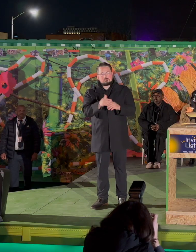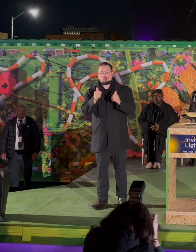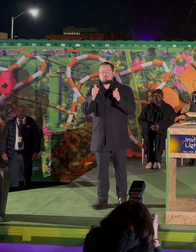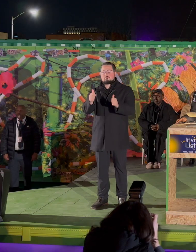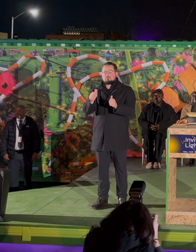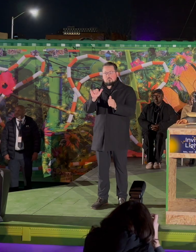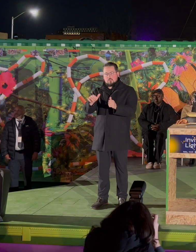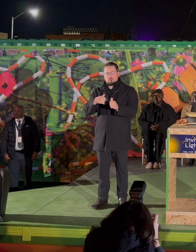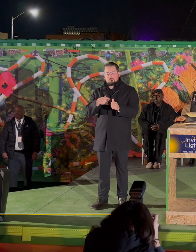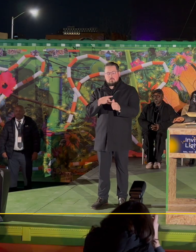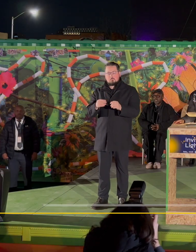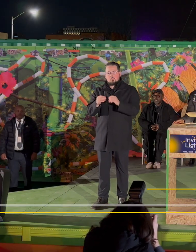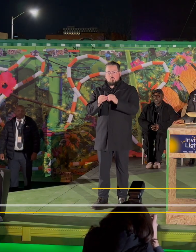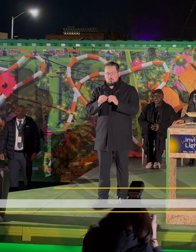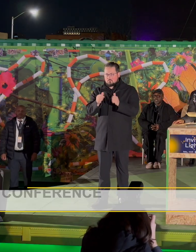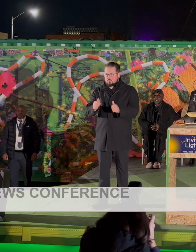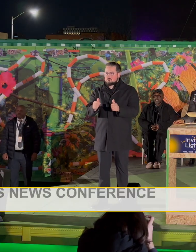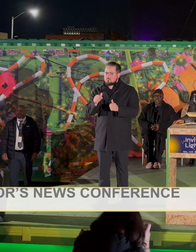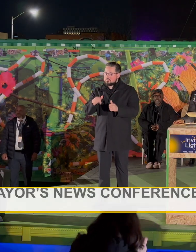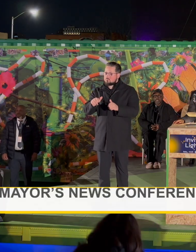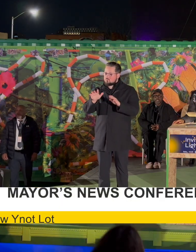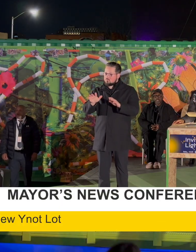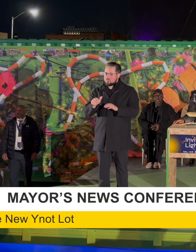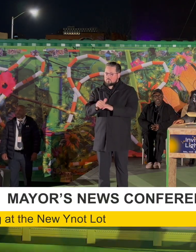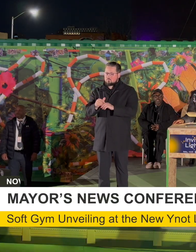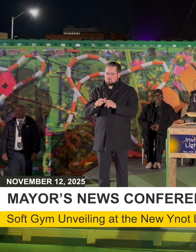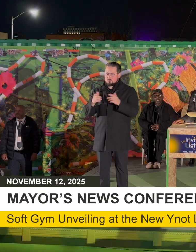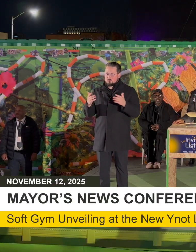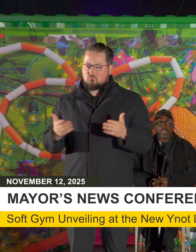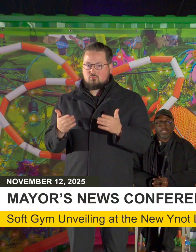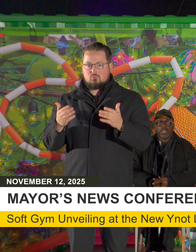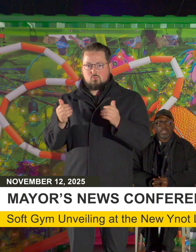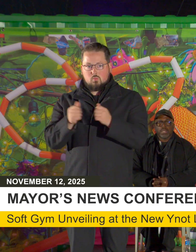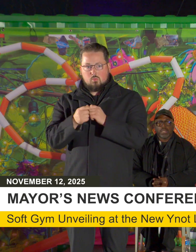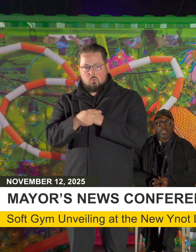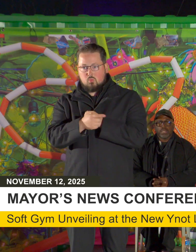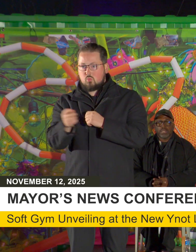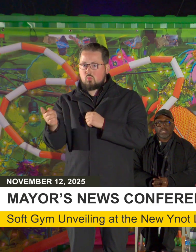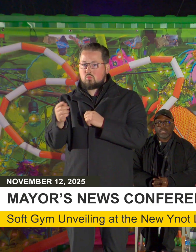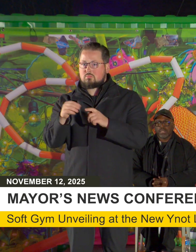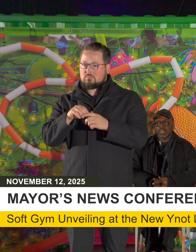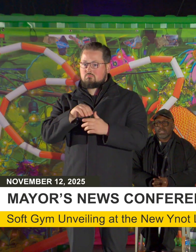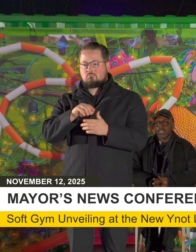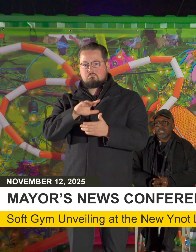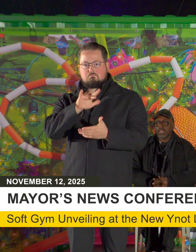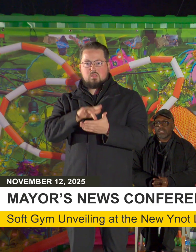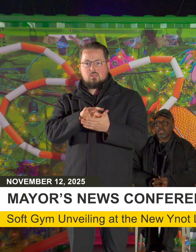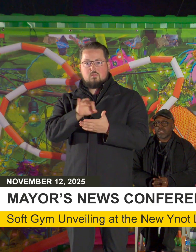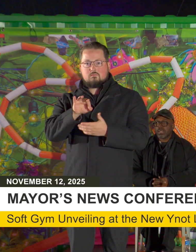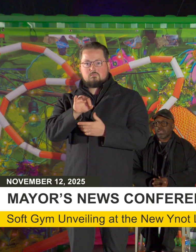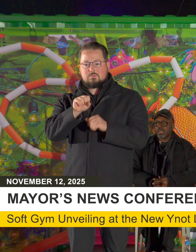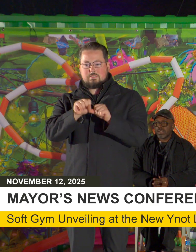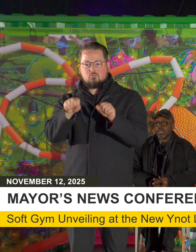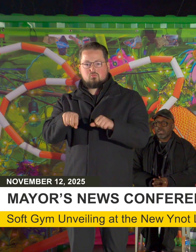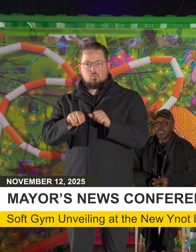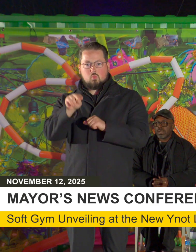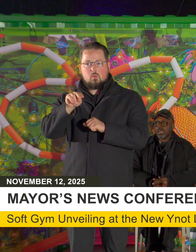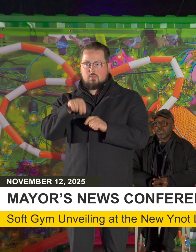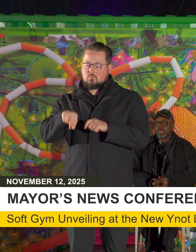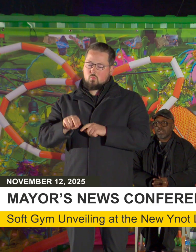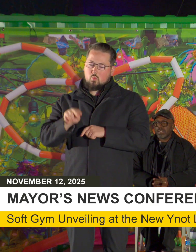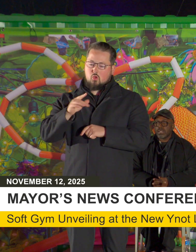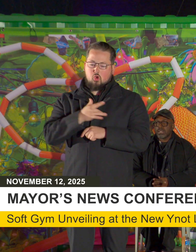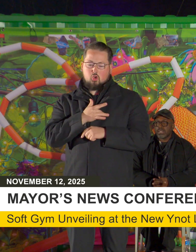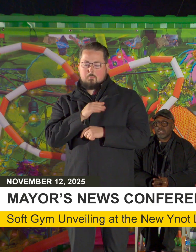is more likely. What a great evening to be with you all in the heart of Station North, on the heartbeat of the city,